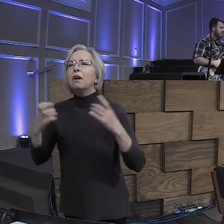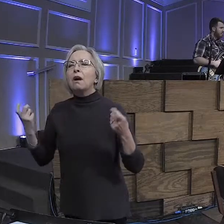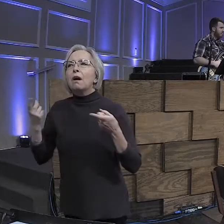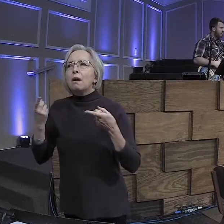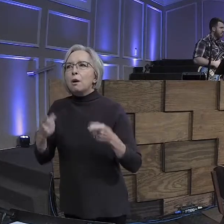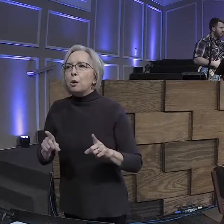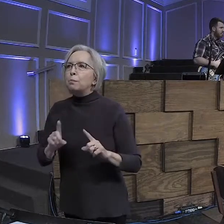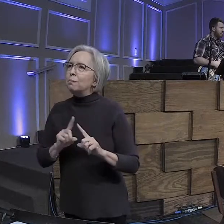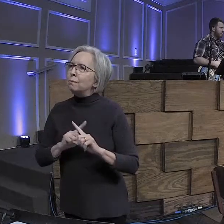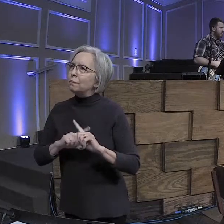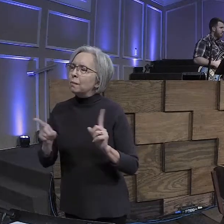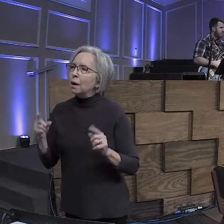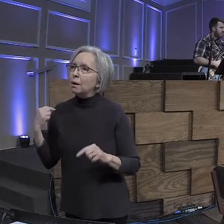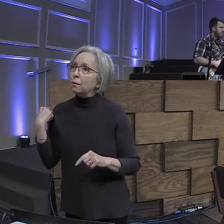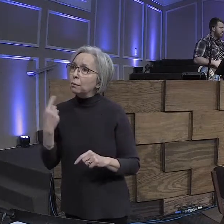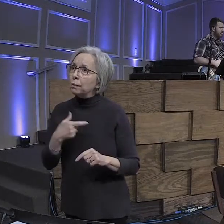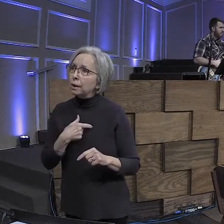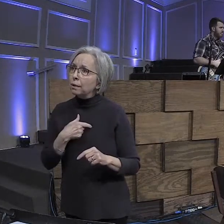we're people of the book.